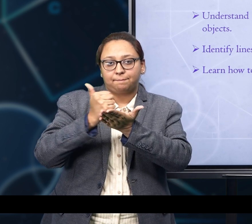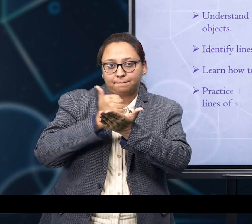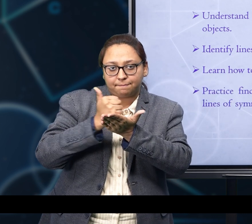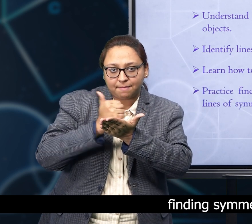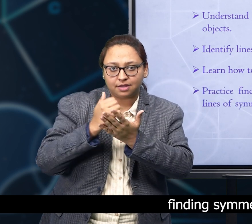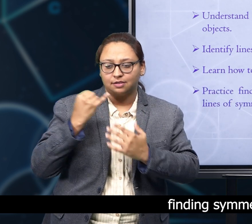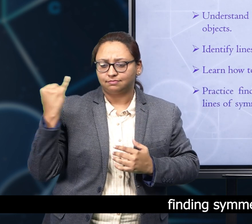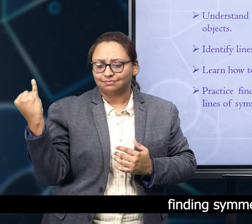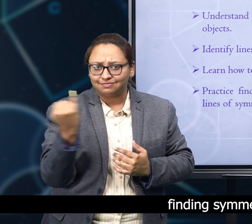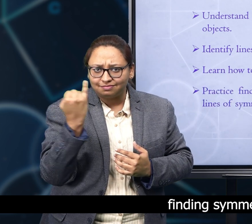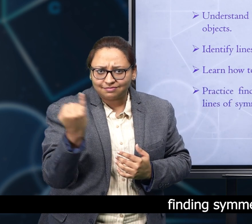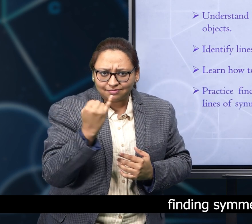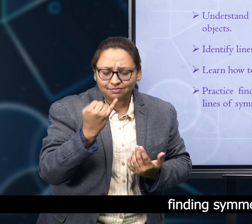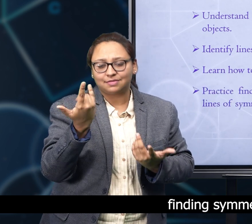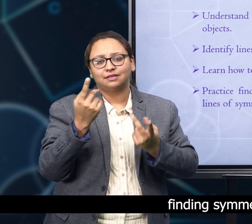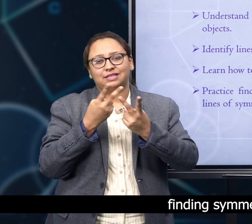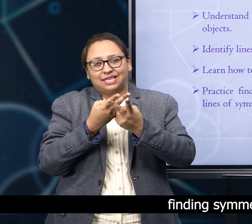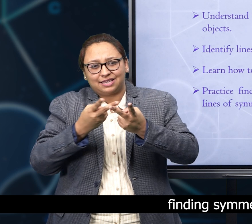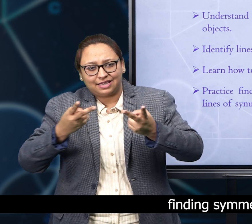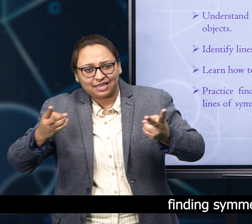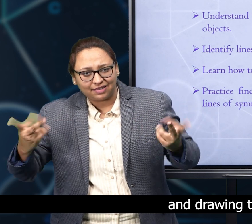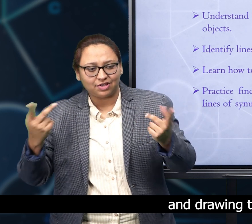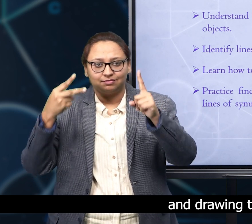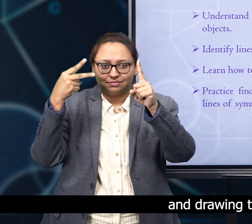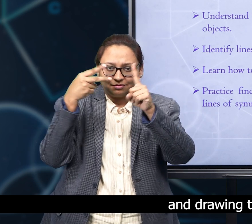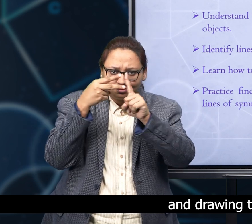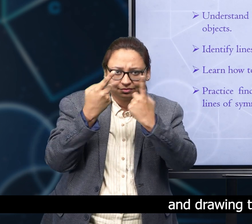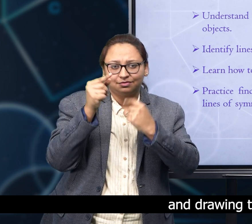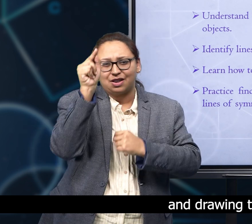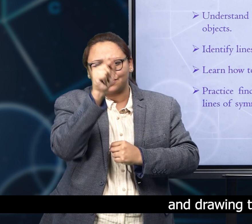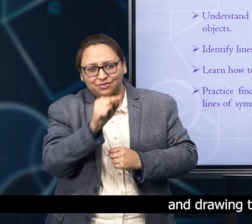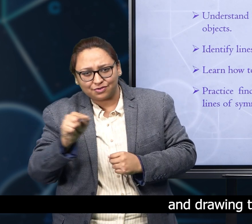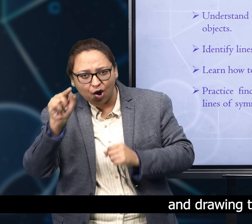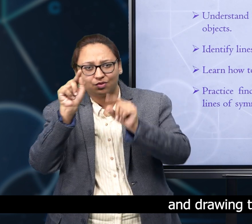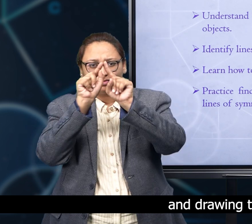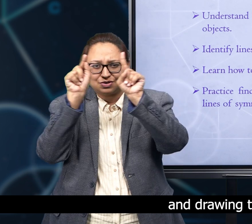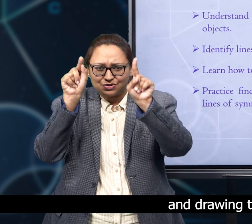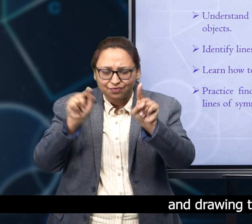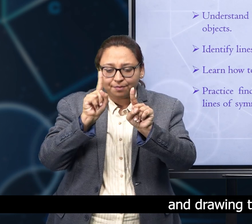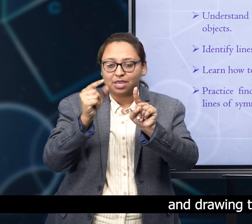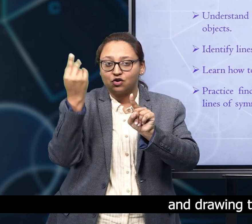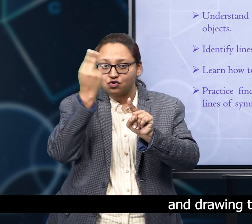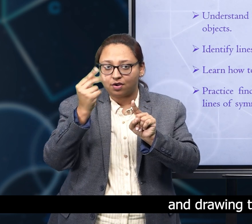Practice finding symmetry in various shapes and drawing the lines of symmetry.